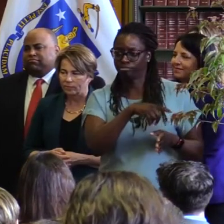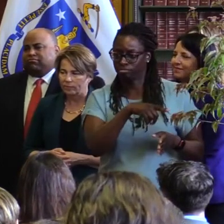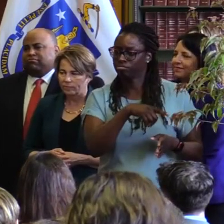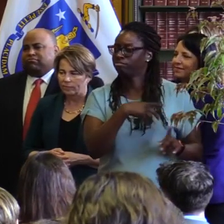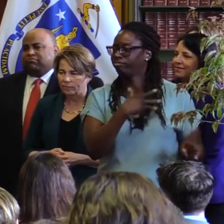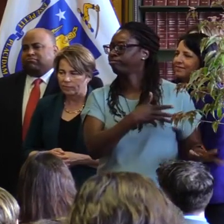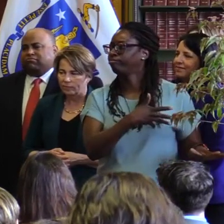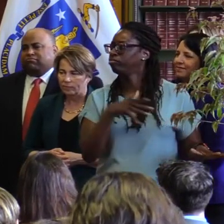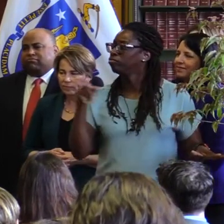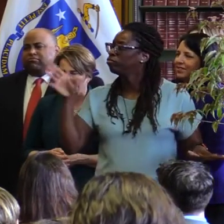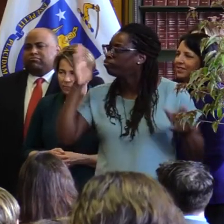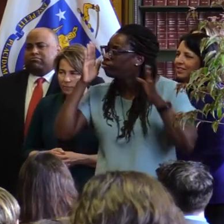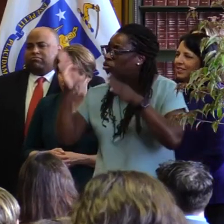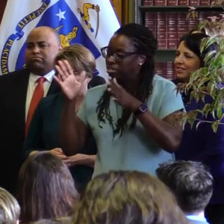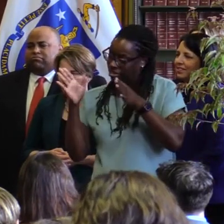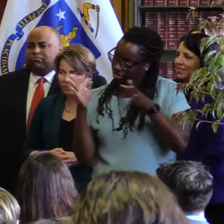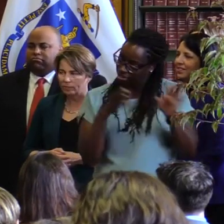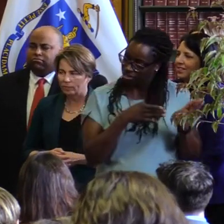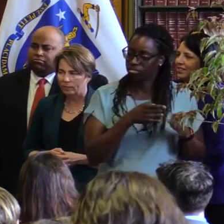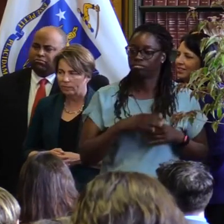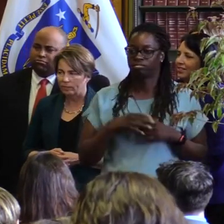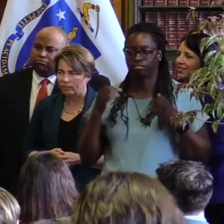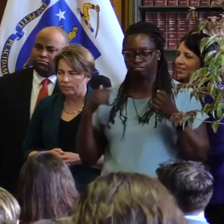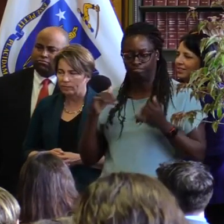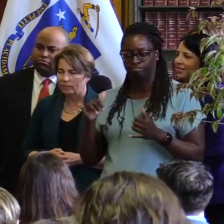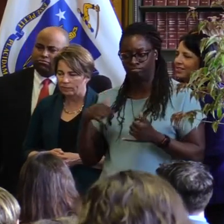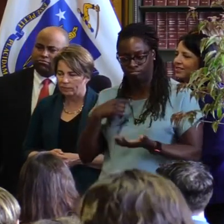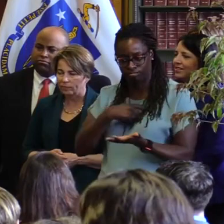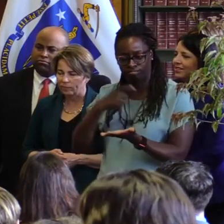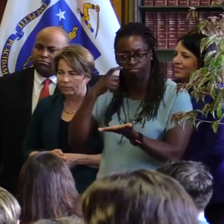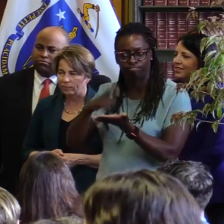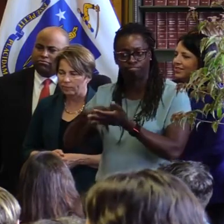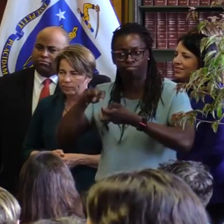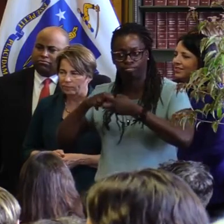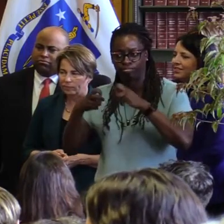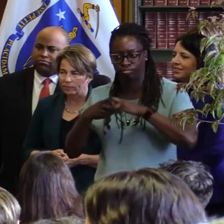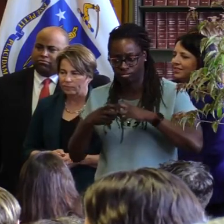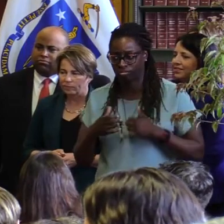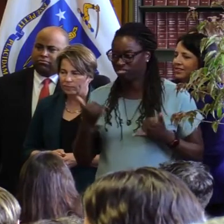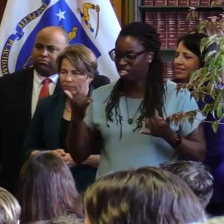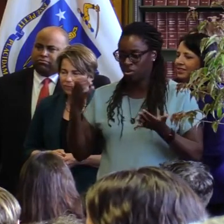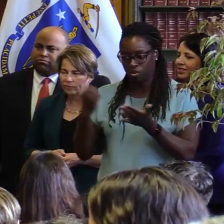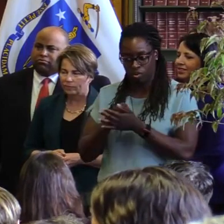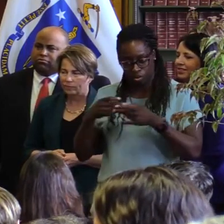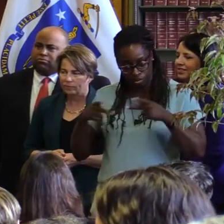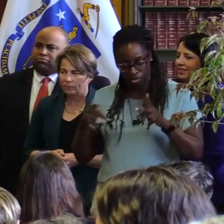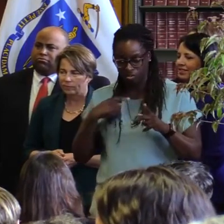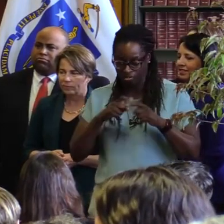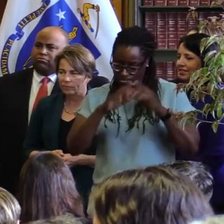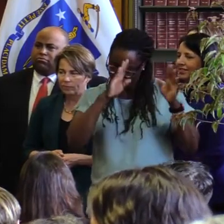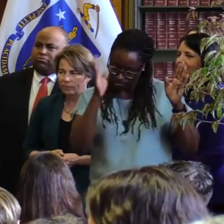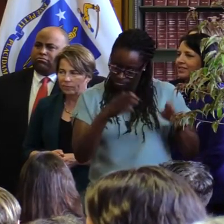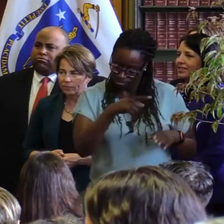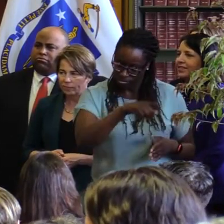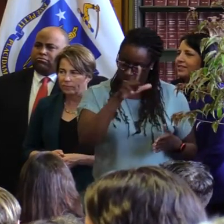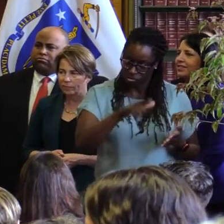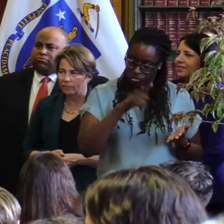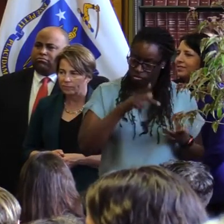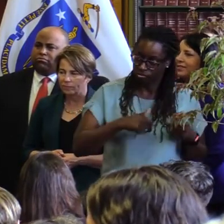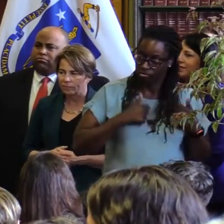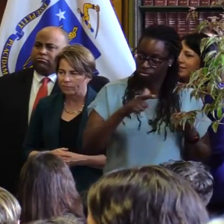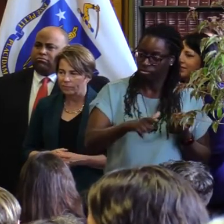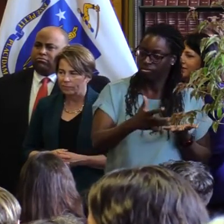problem with emissions, an enormous opportunity to deal with those emissions, and at the same time deal with equity and